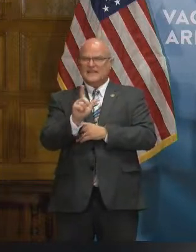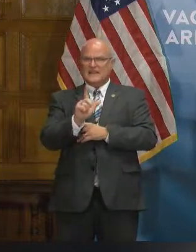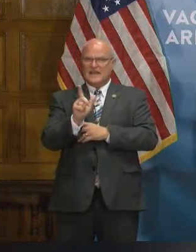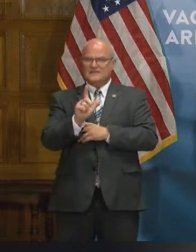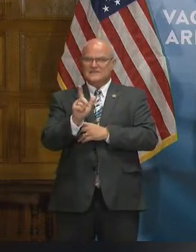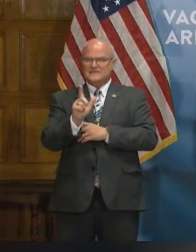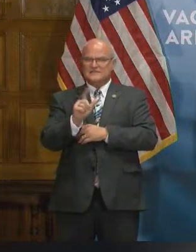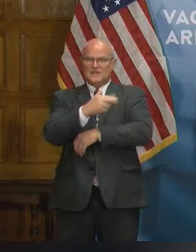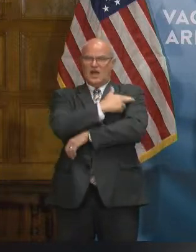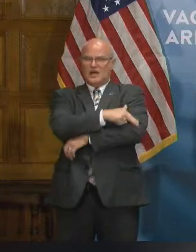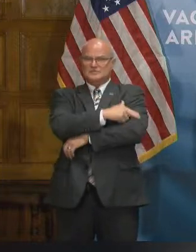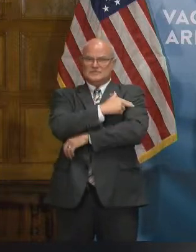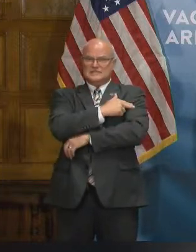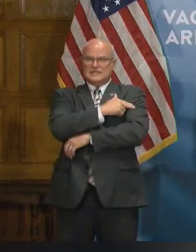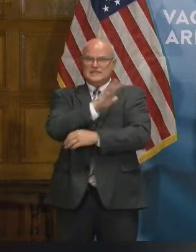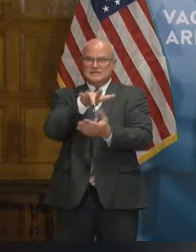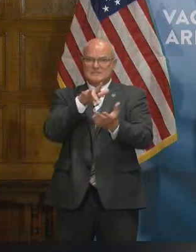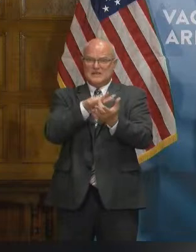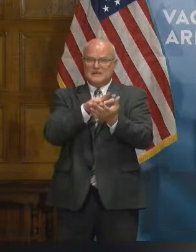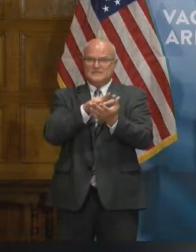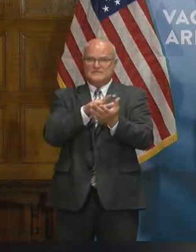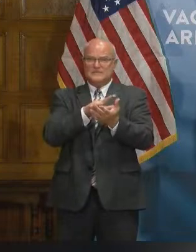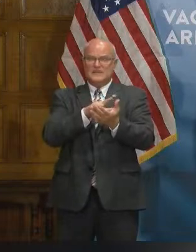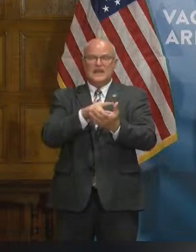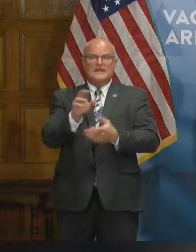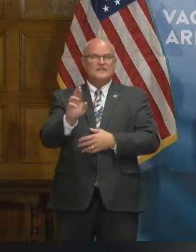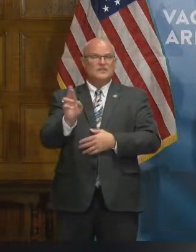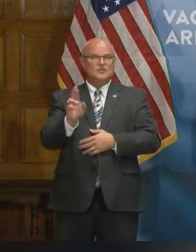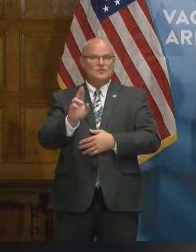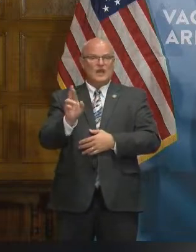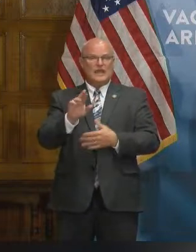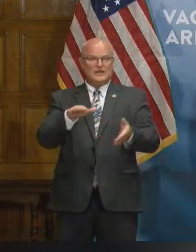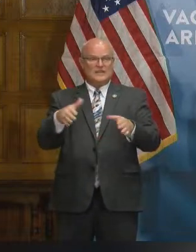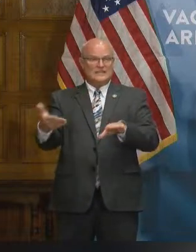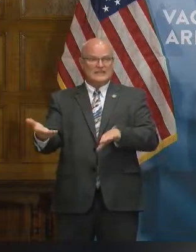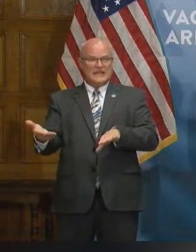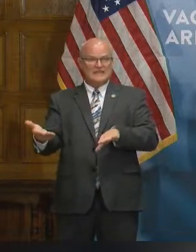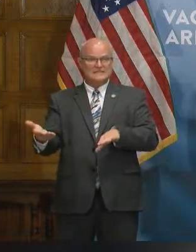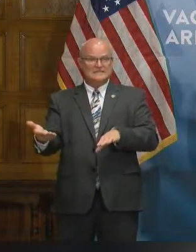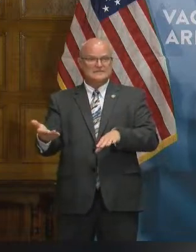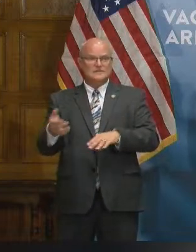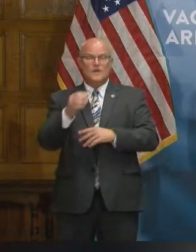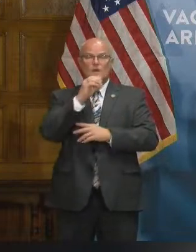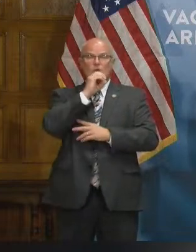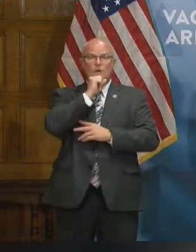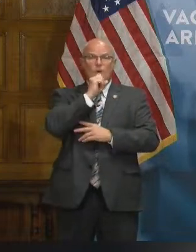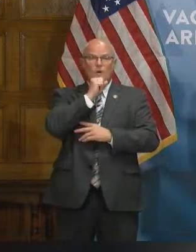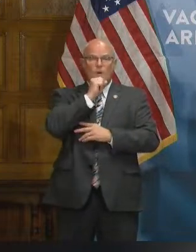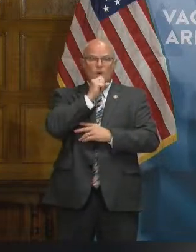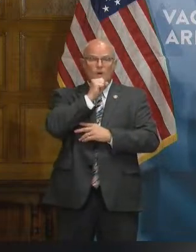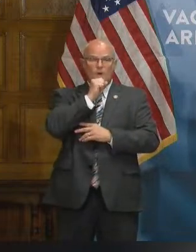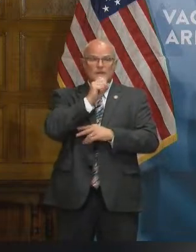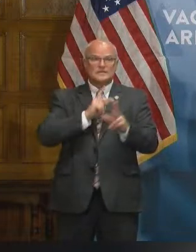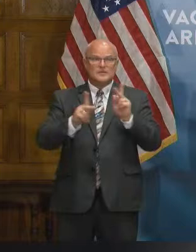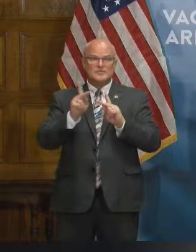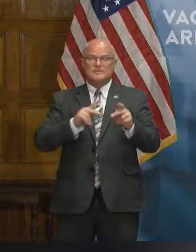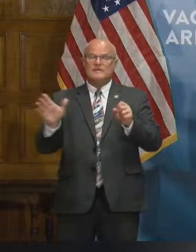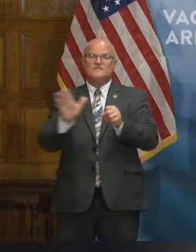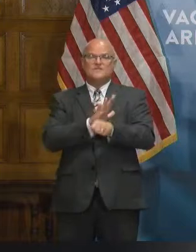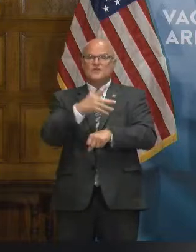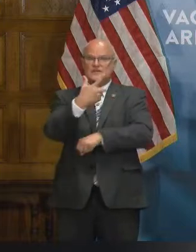column, hospitalizations, the middle bar, and then the right are deaths. The orange are those that have been